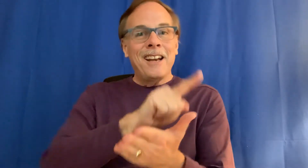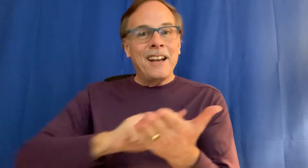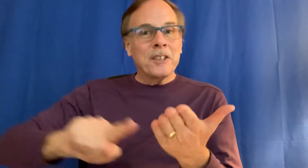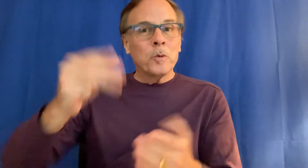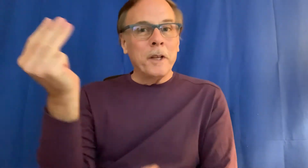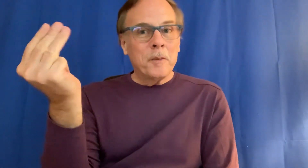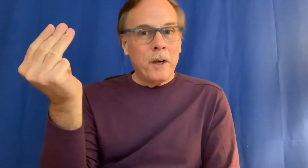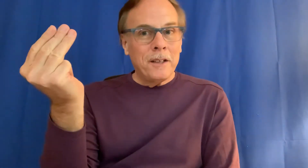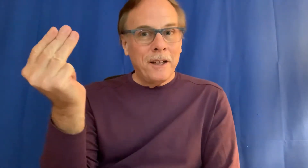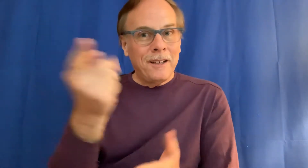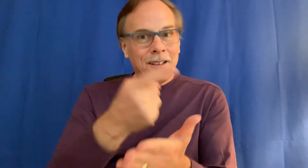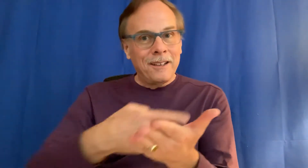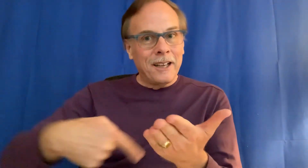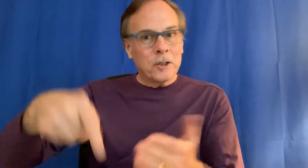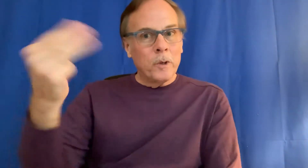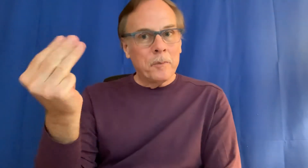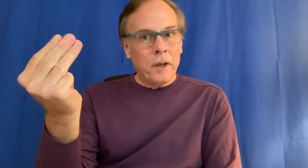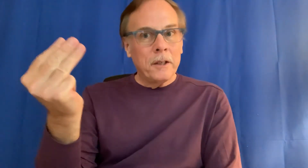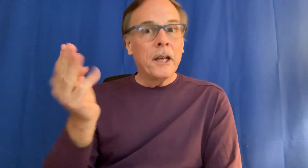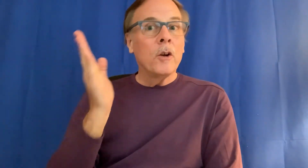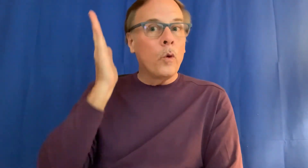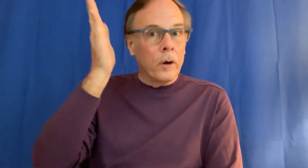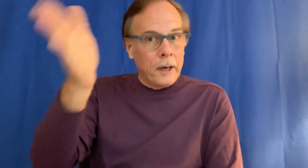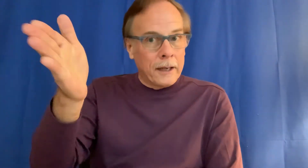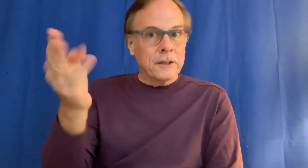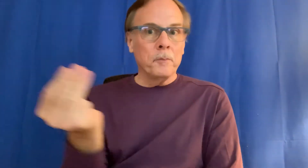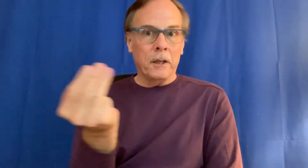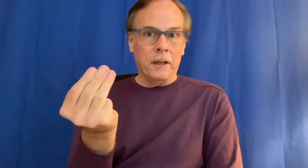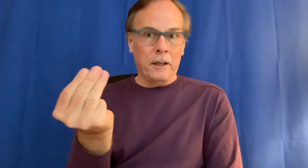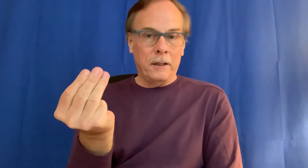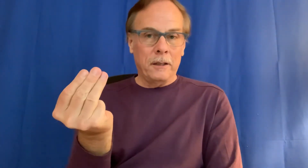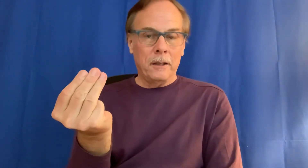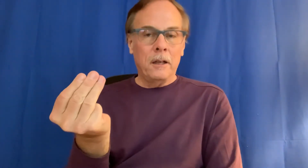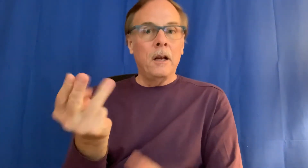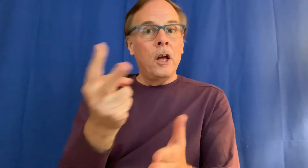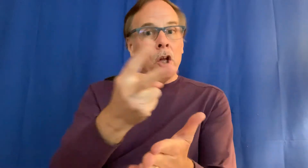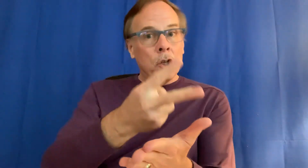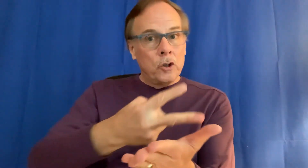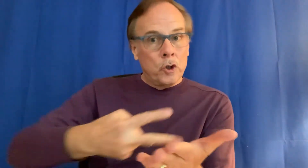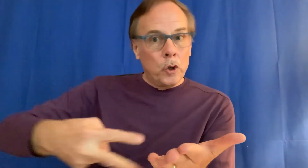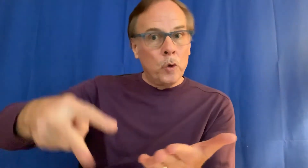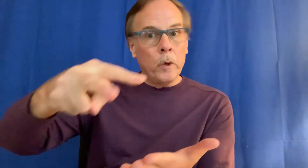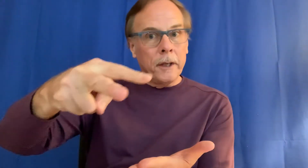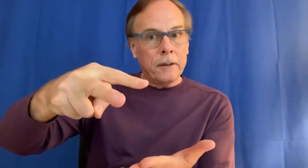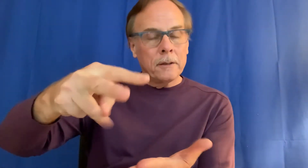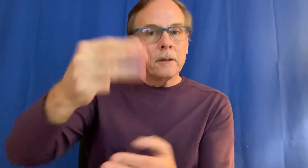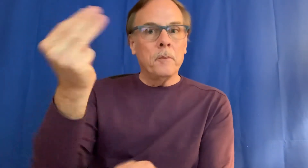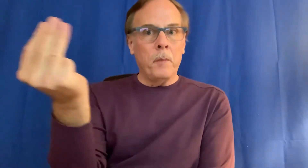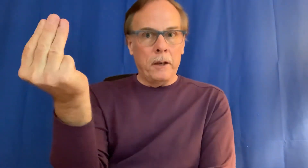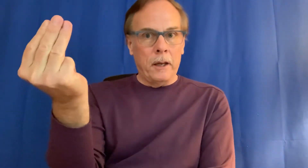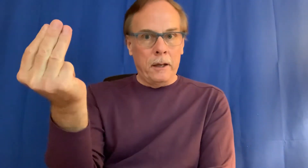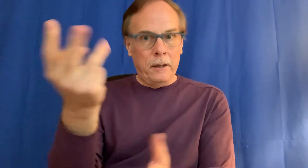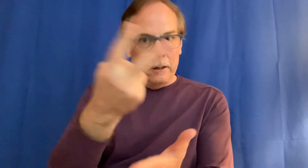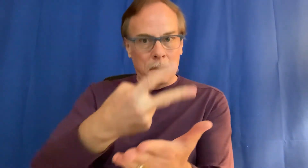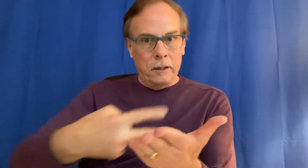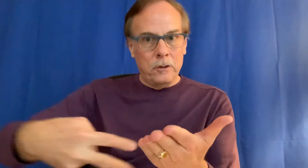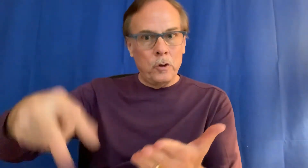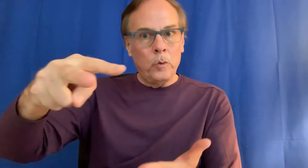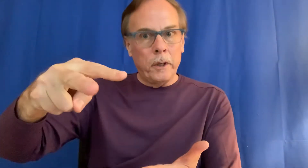next week Monday, or next Monday. 2 weeks Monday, in 2